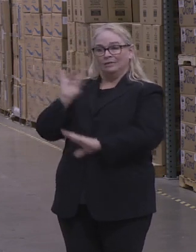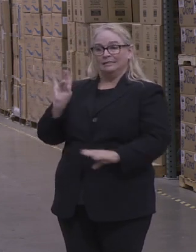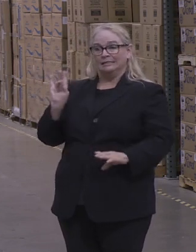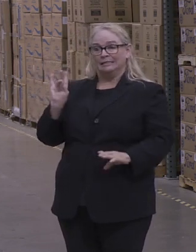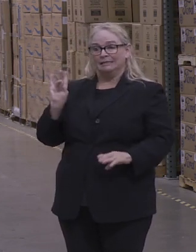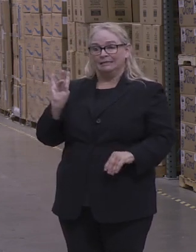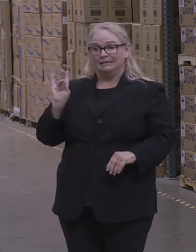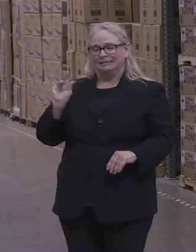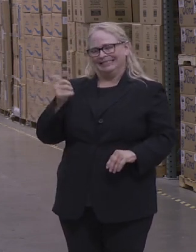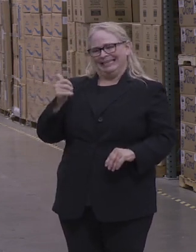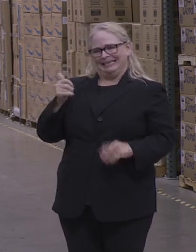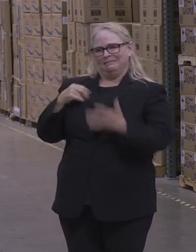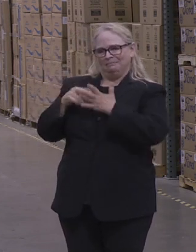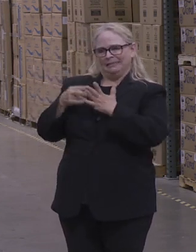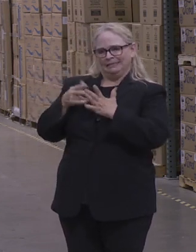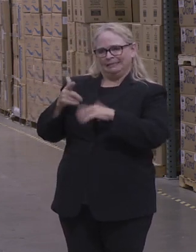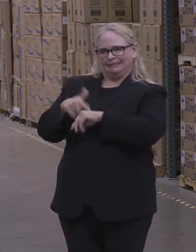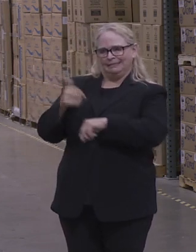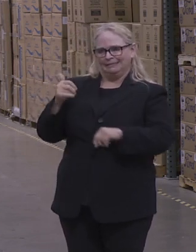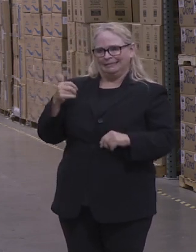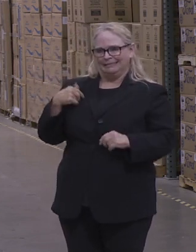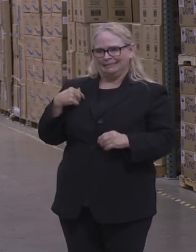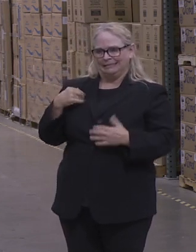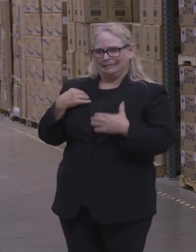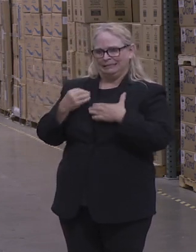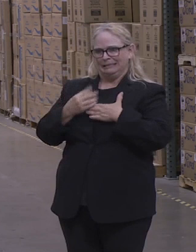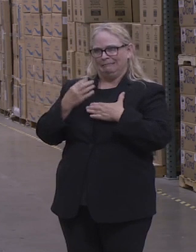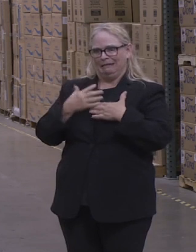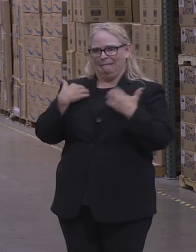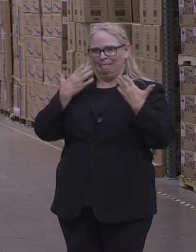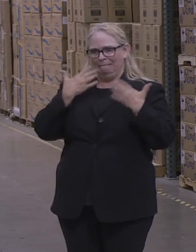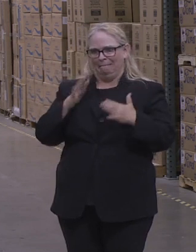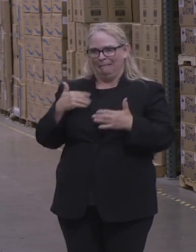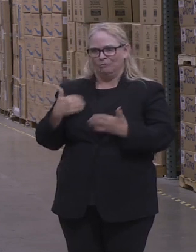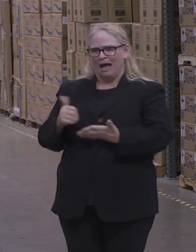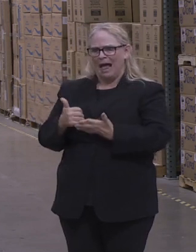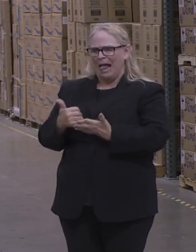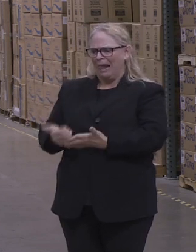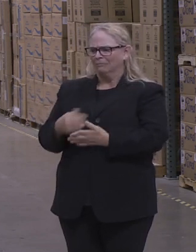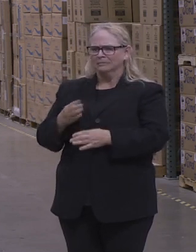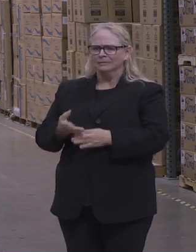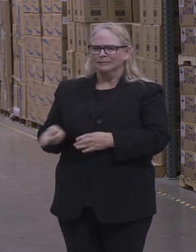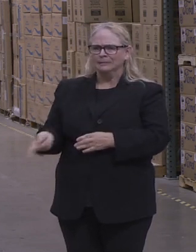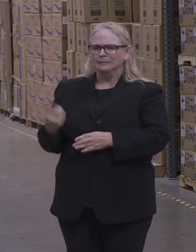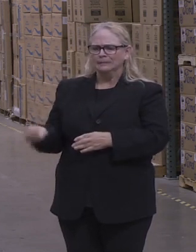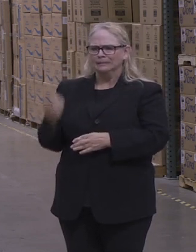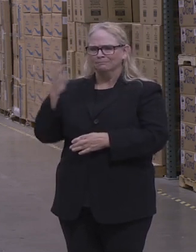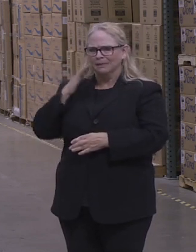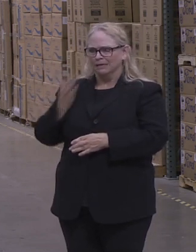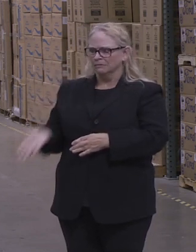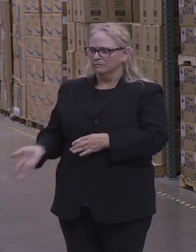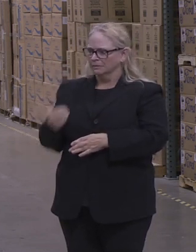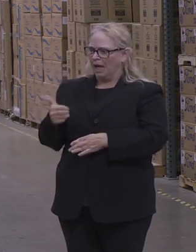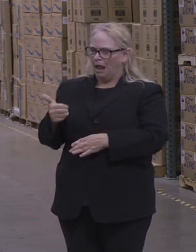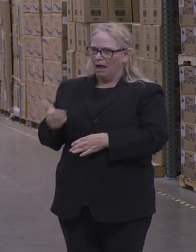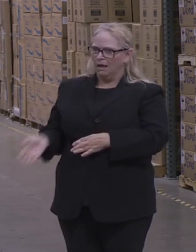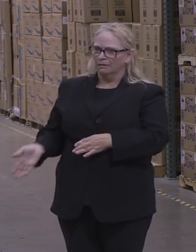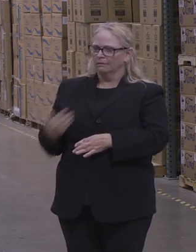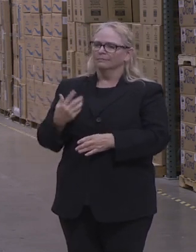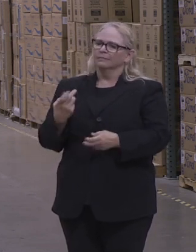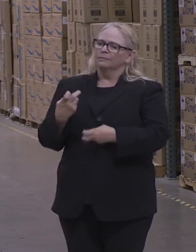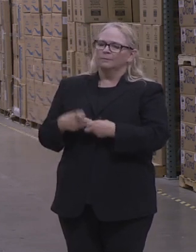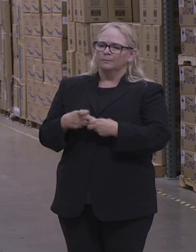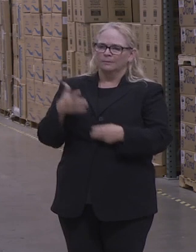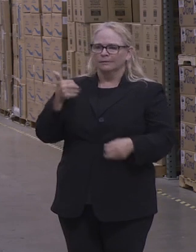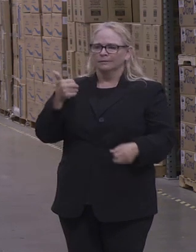needing counsel and advice just in that space, let alone how to encourage our kids to better